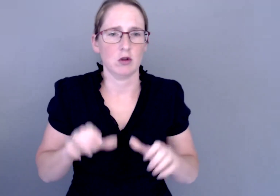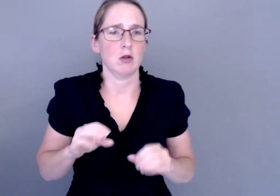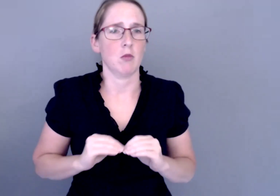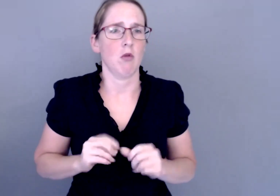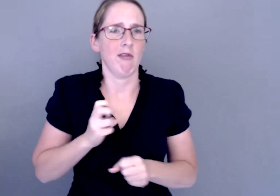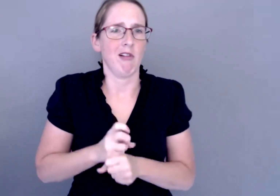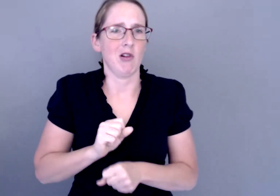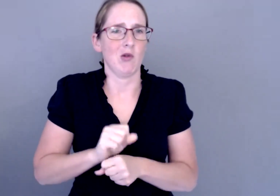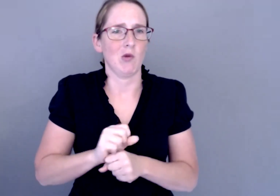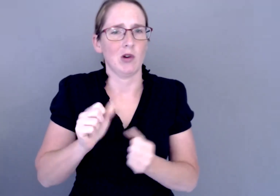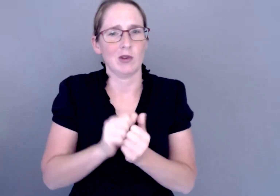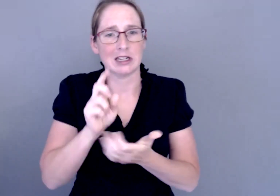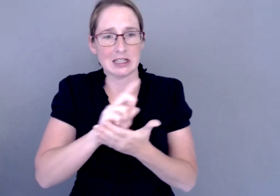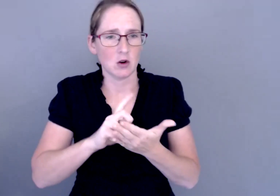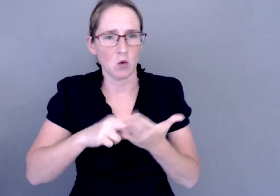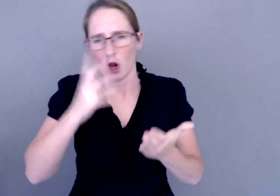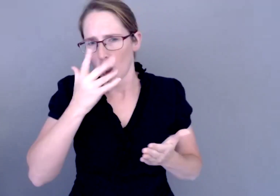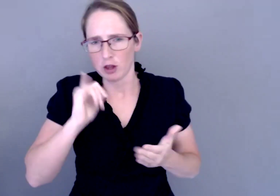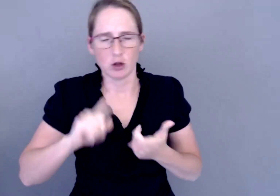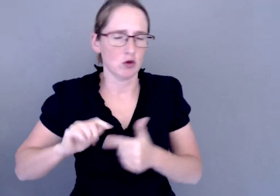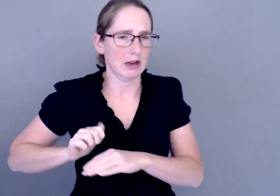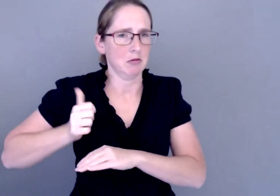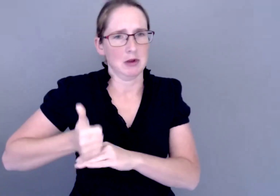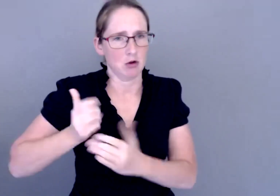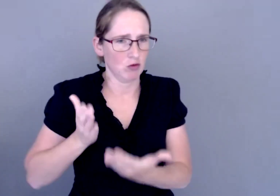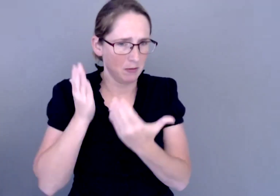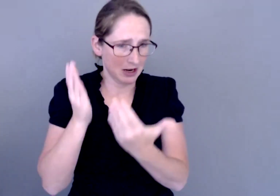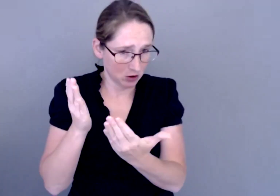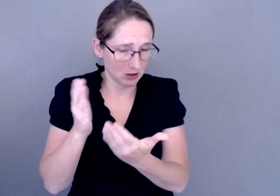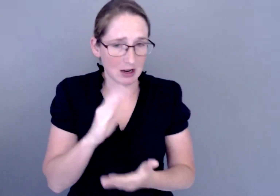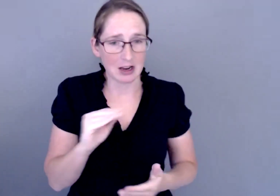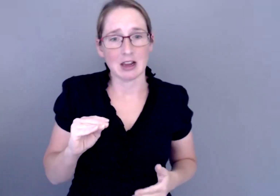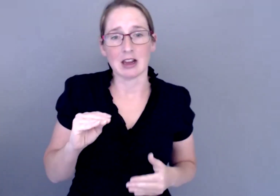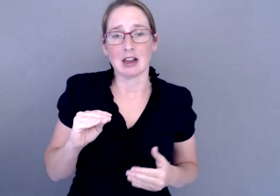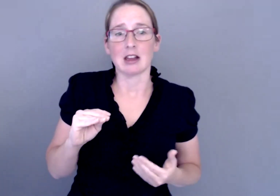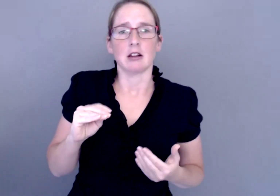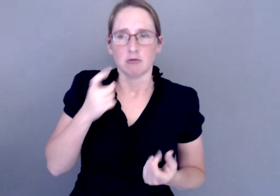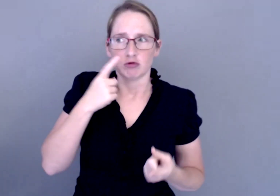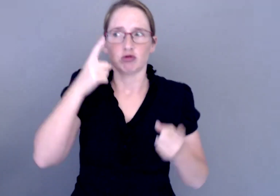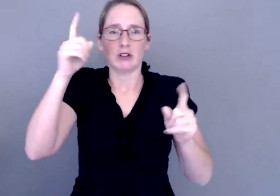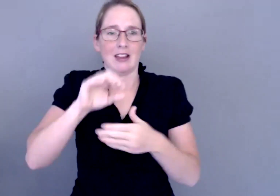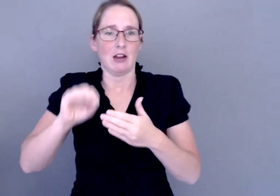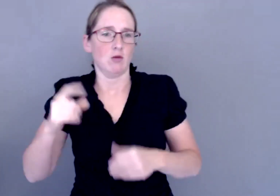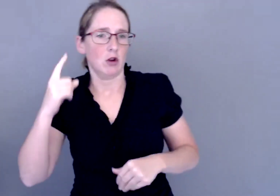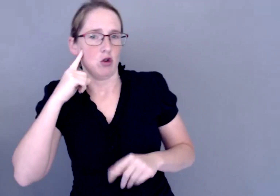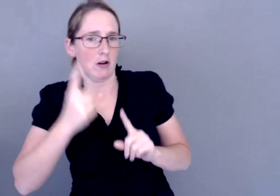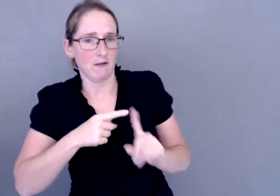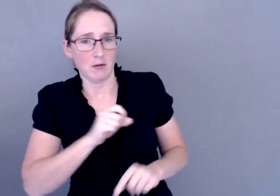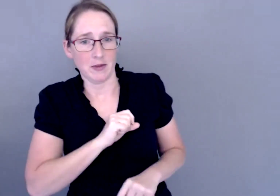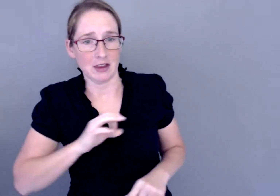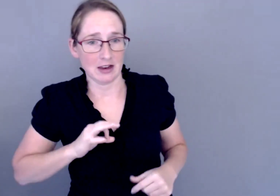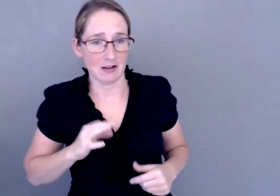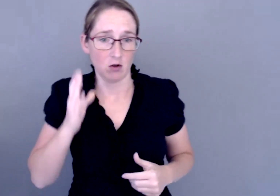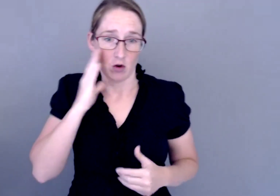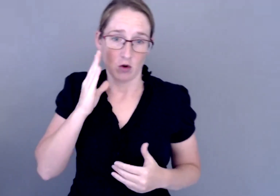work of designing what it looks like to implement those recommendations and achieve the outcomes that we heard from the staff and what we've